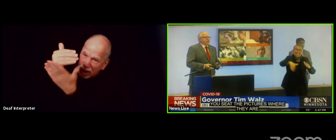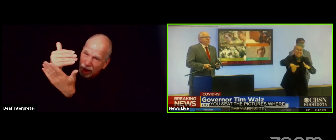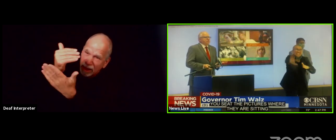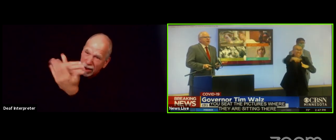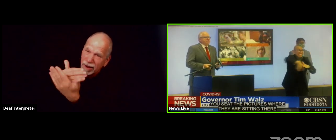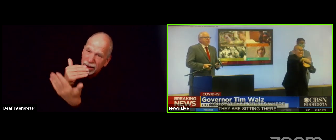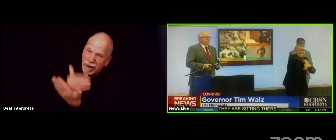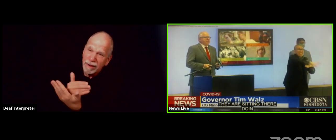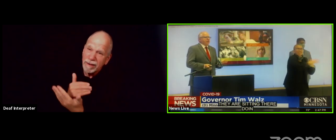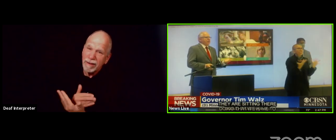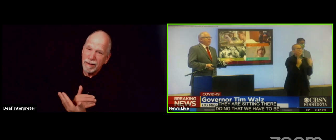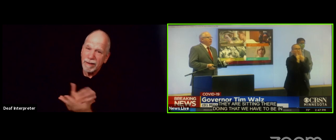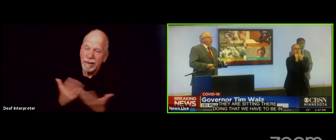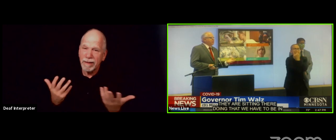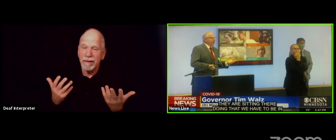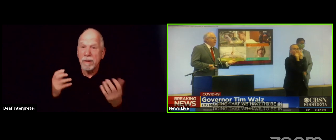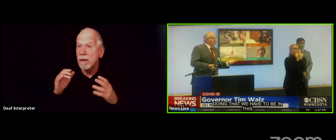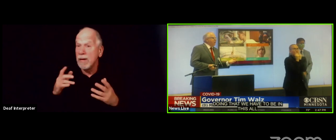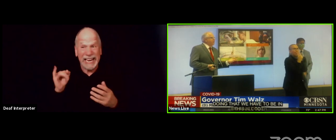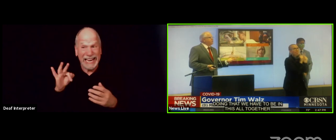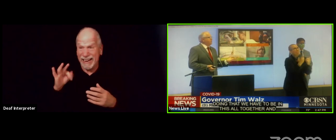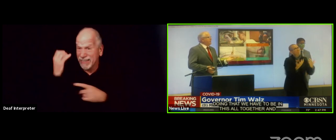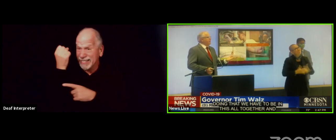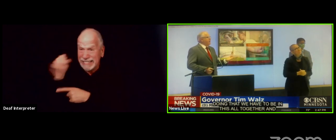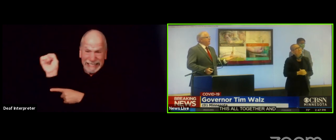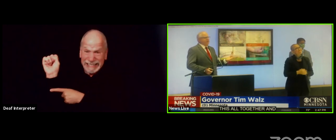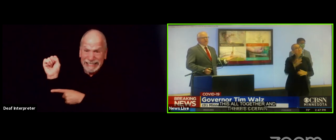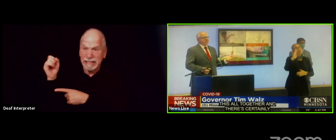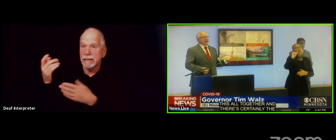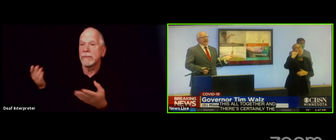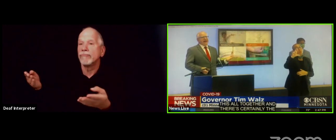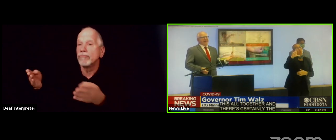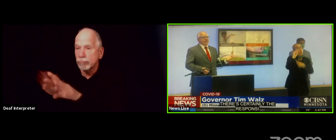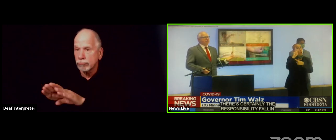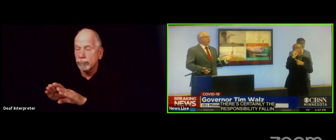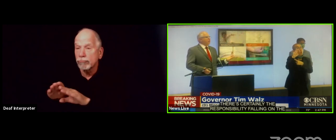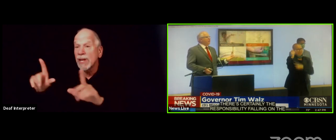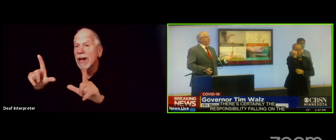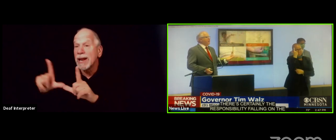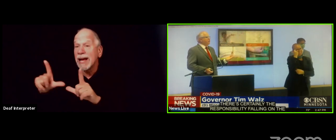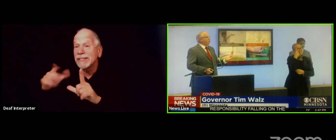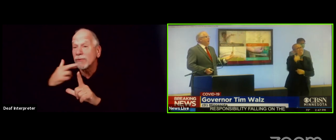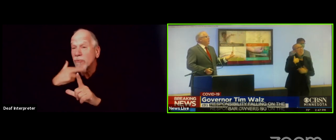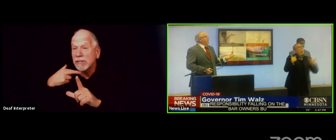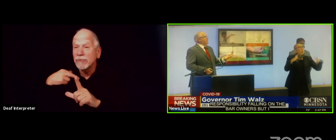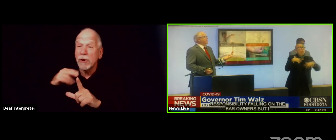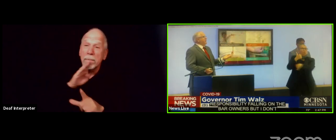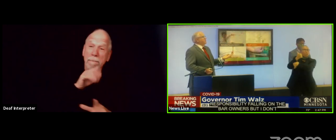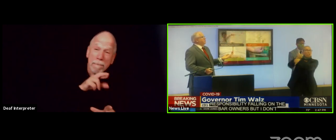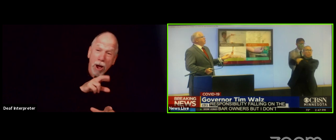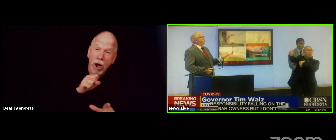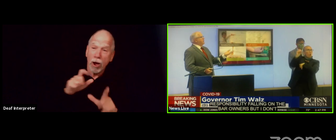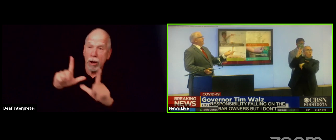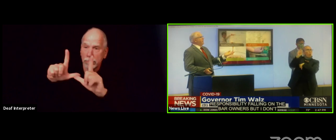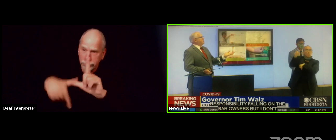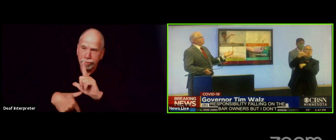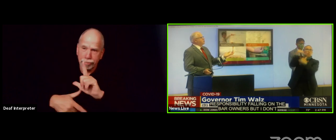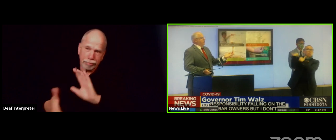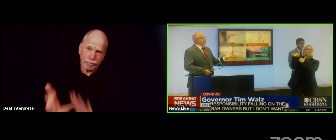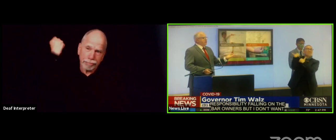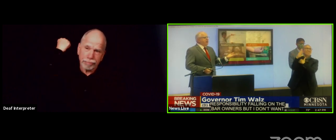certainly the responsibility falls on the bar owners, but I don't want this to be that they're just bad actors and doing whatever they can do. I know that's not the case personally in the